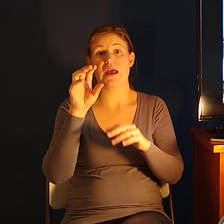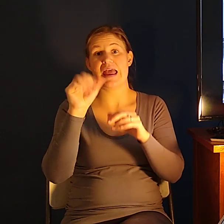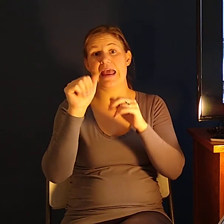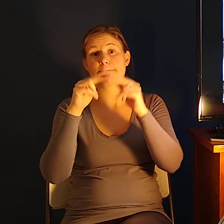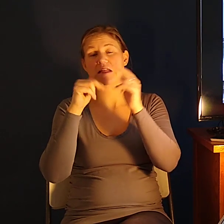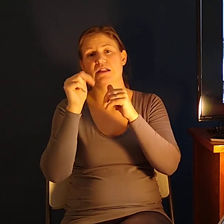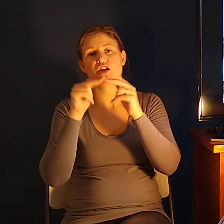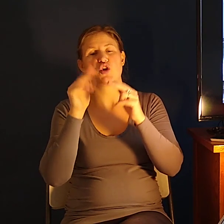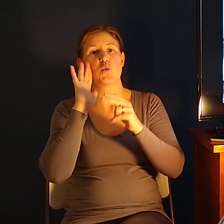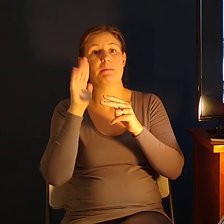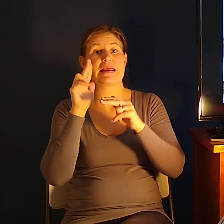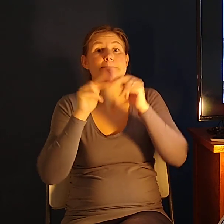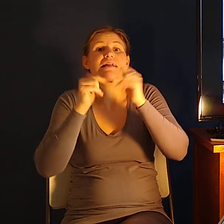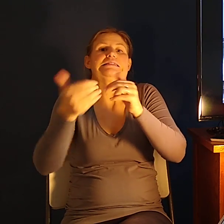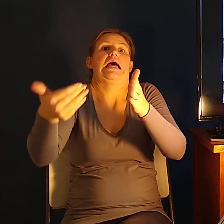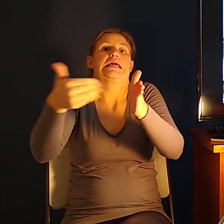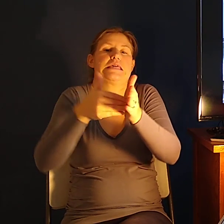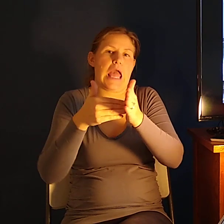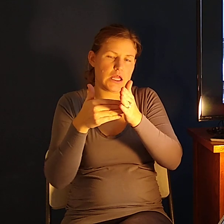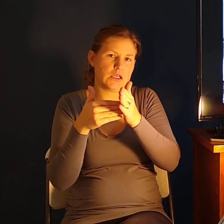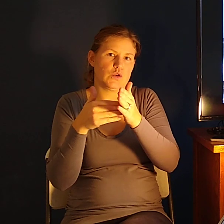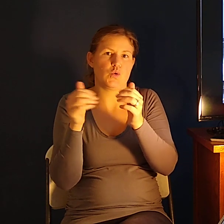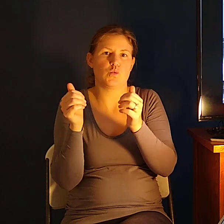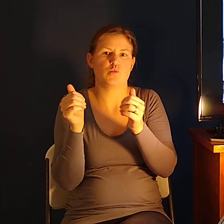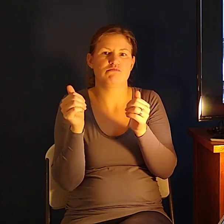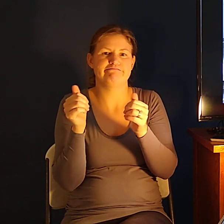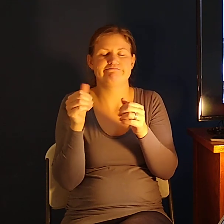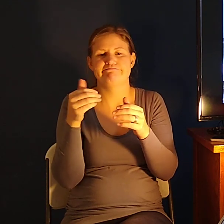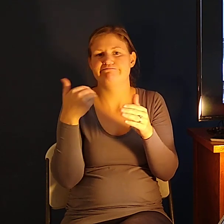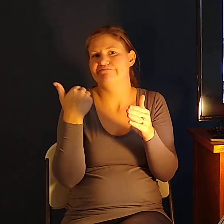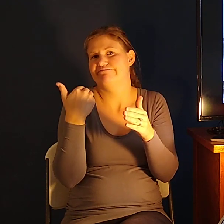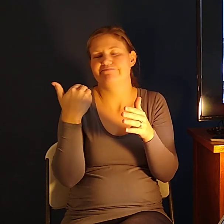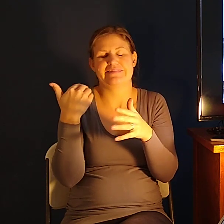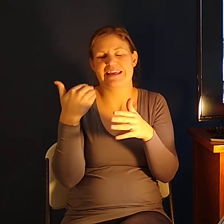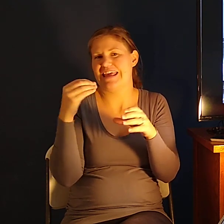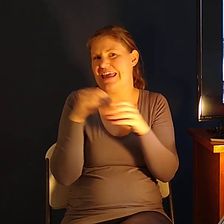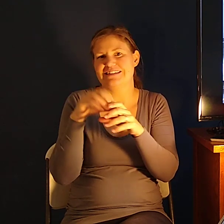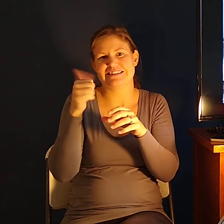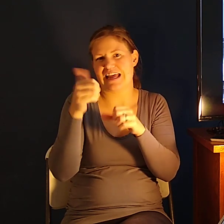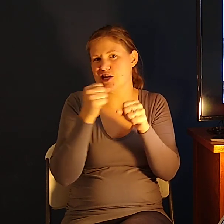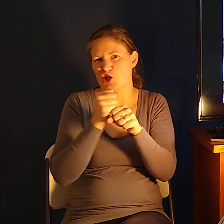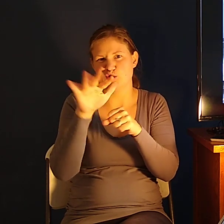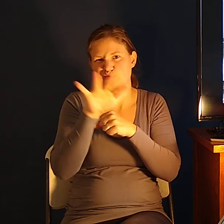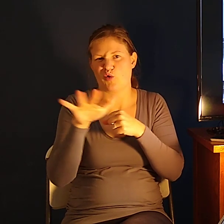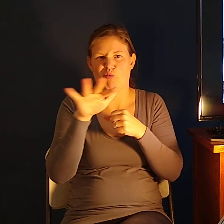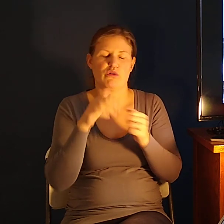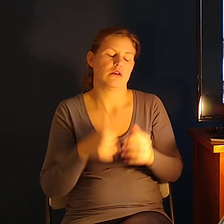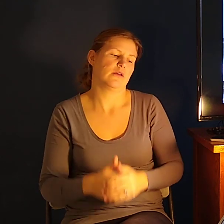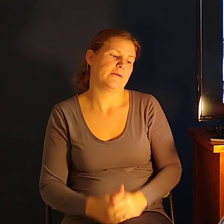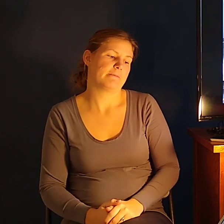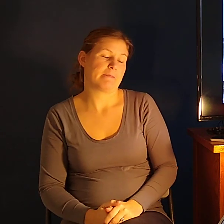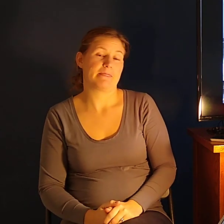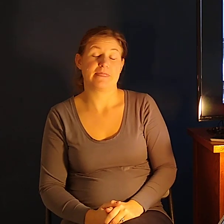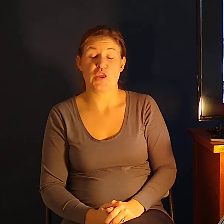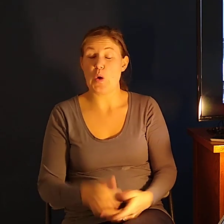be rebuilt within the next 10 years. I will rush immediately